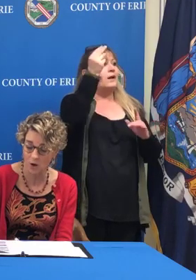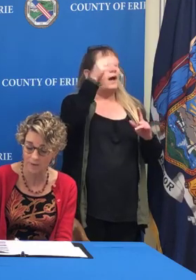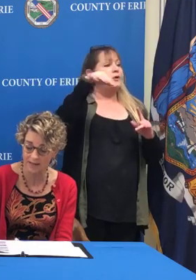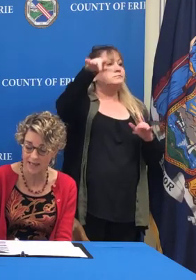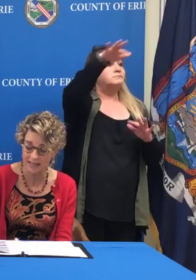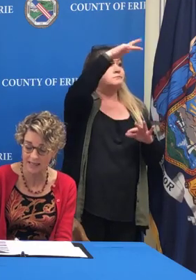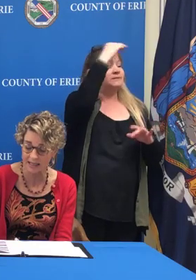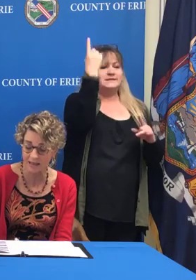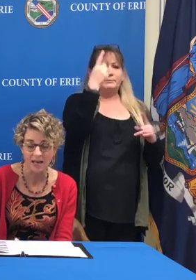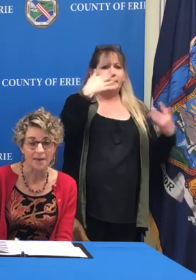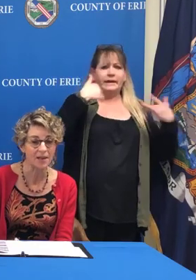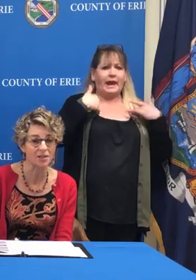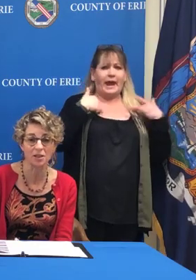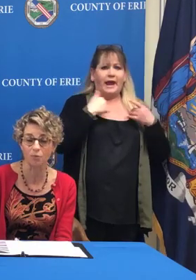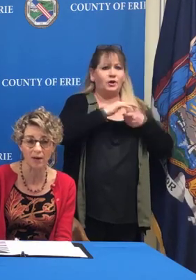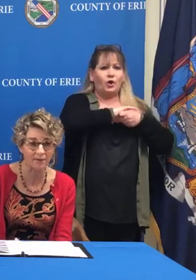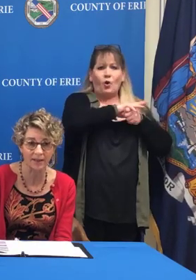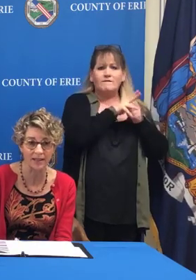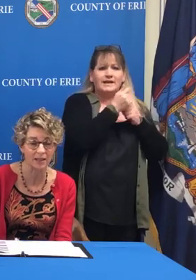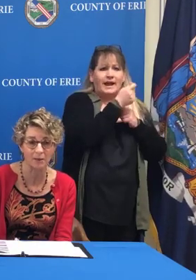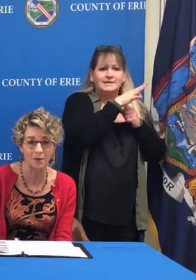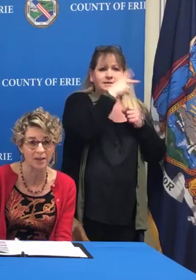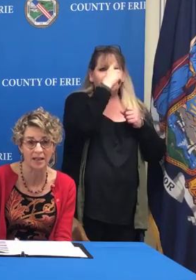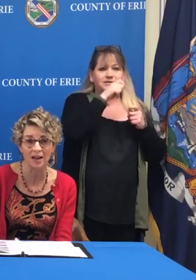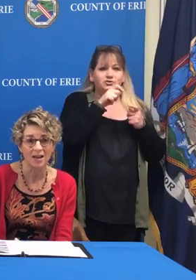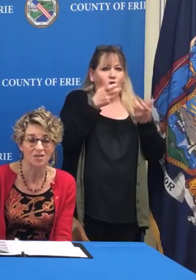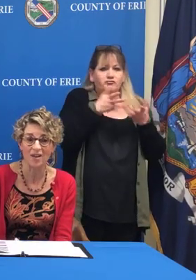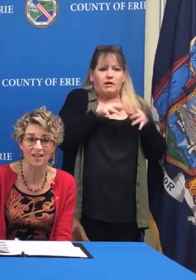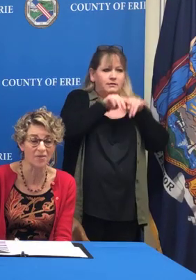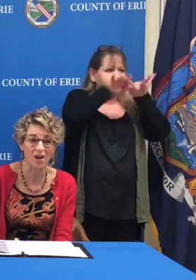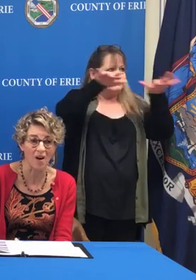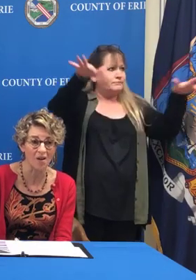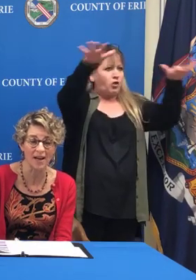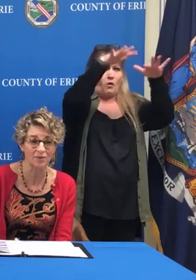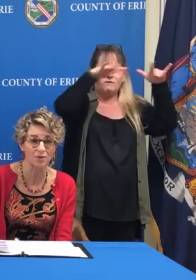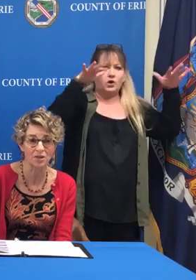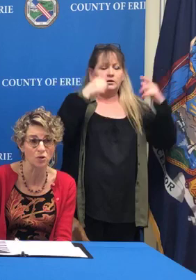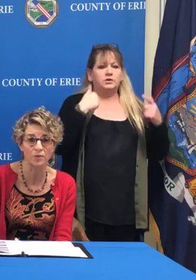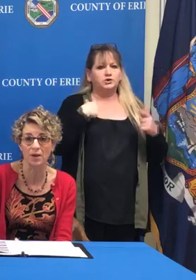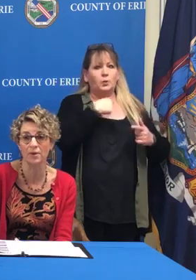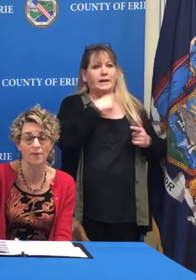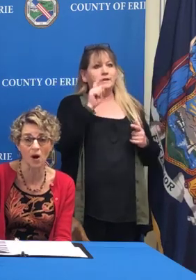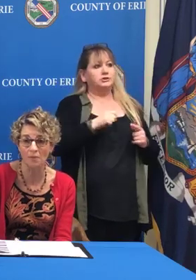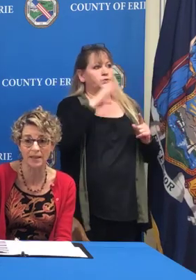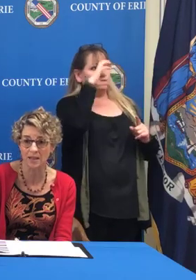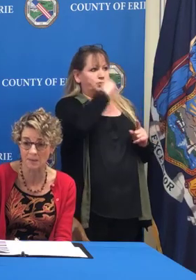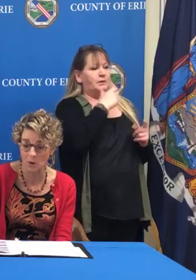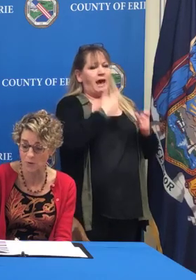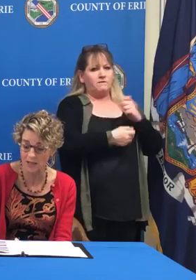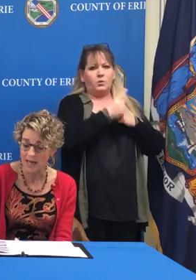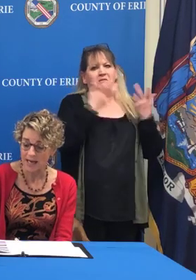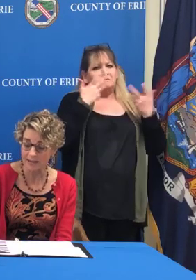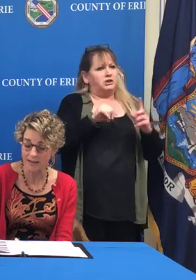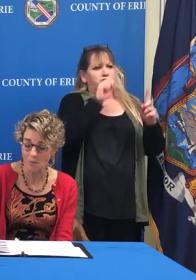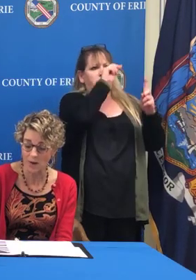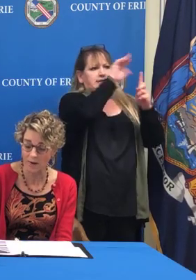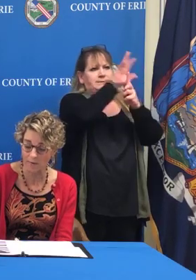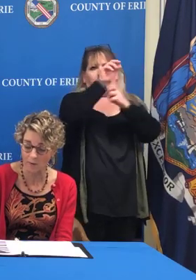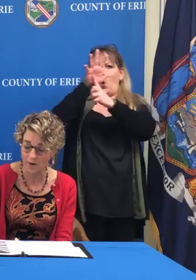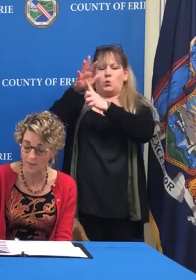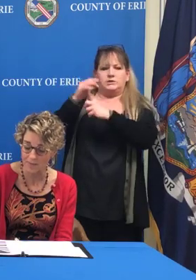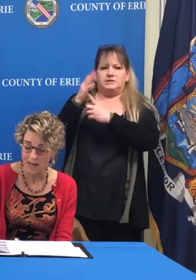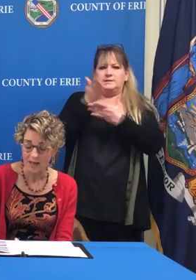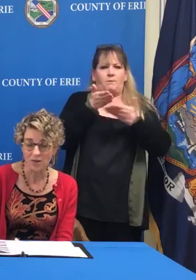with COVID-19 because it's prevalent in the community. So I think we all have to assume that we've all been exposed in some way